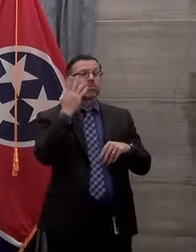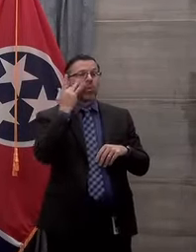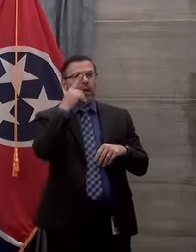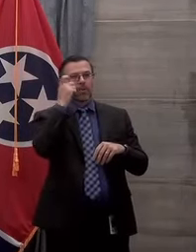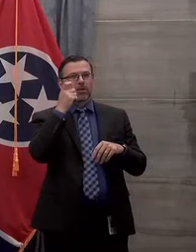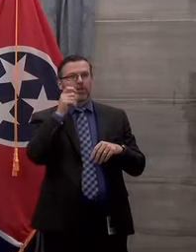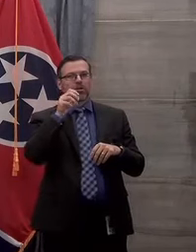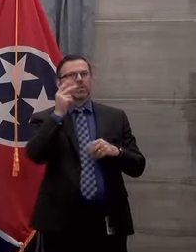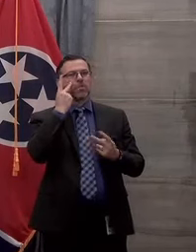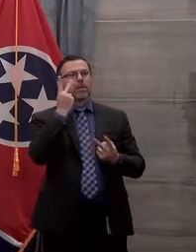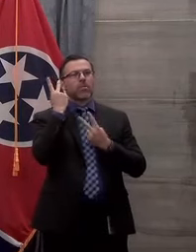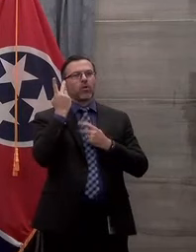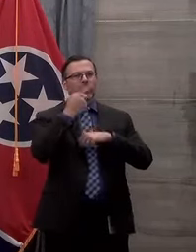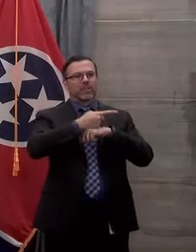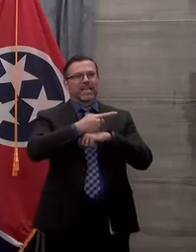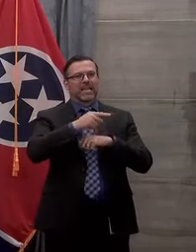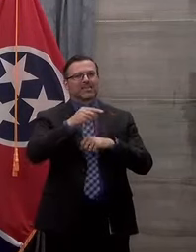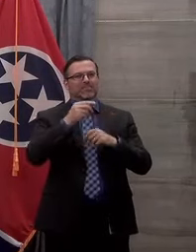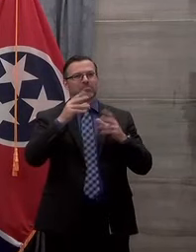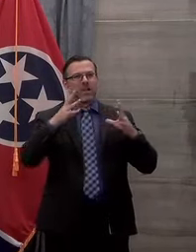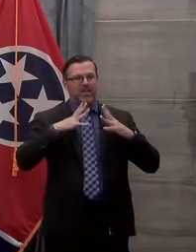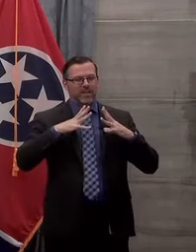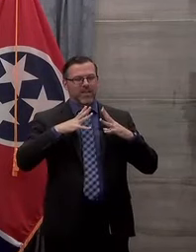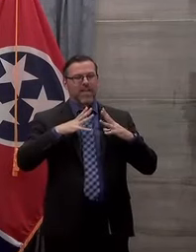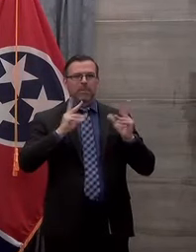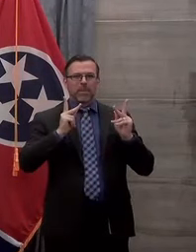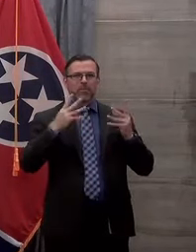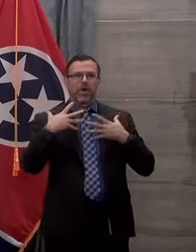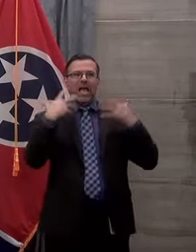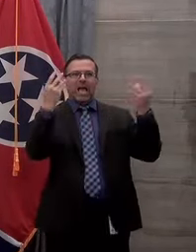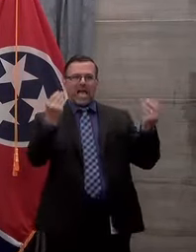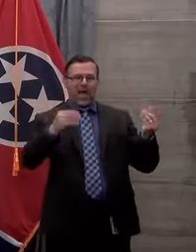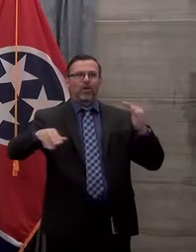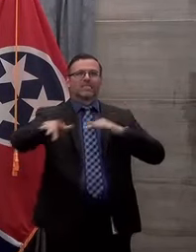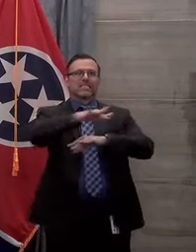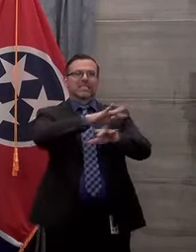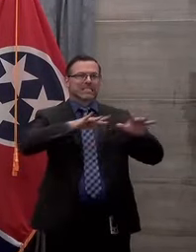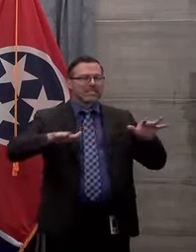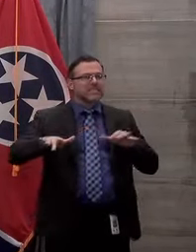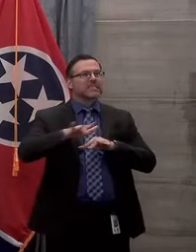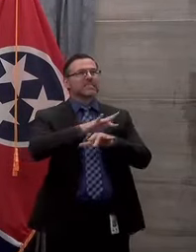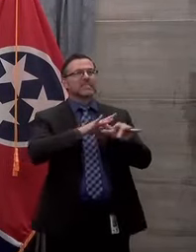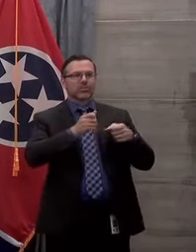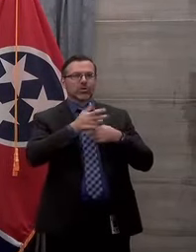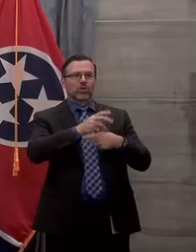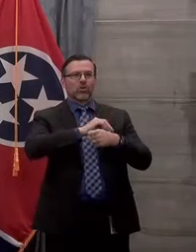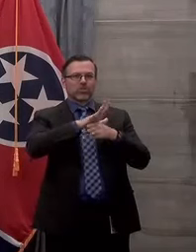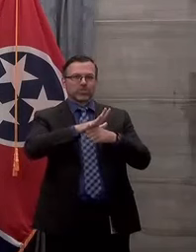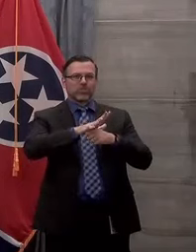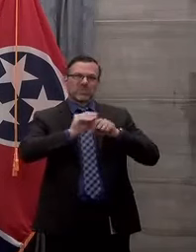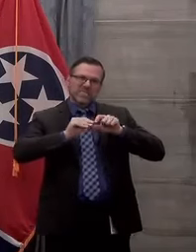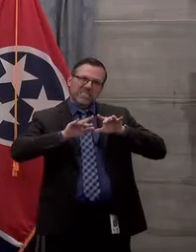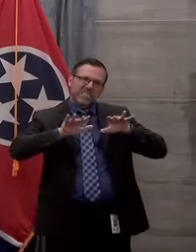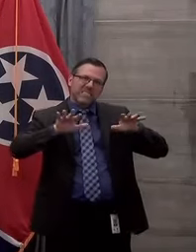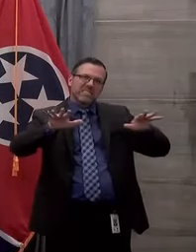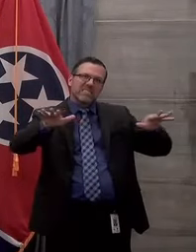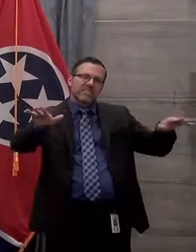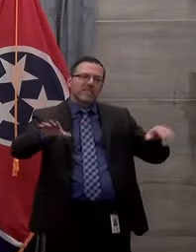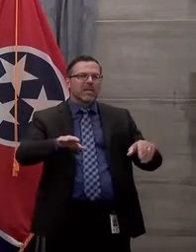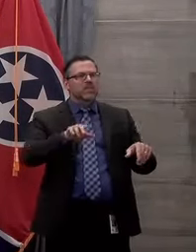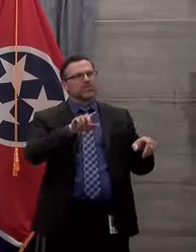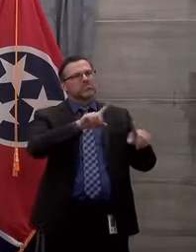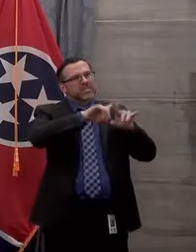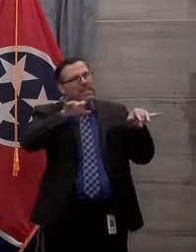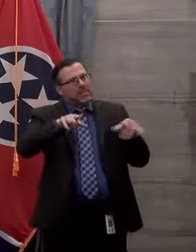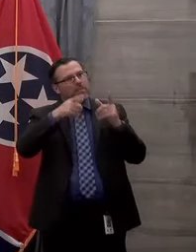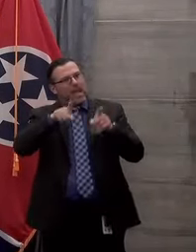the Memorial Day holiday, and have started to see that, which also does coincide with some of the protest activity,